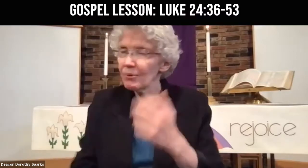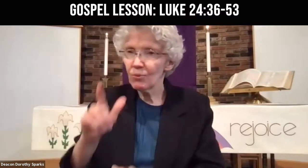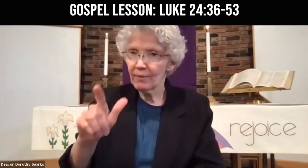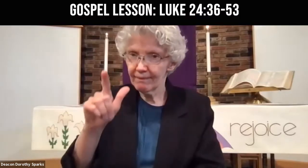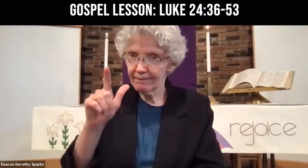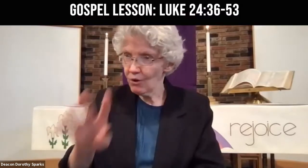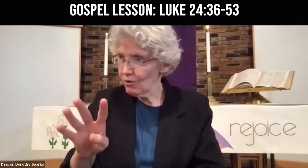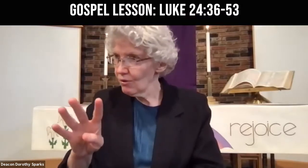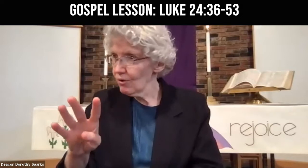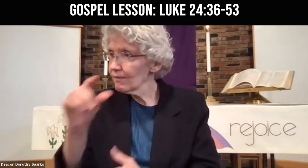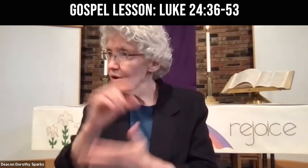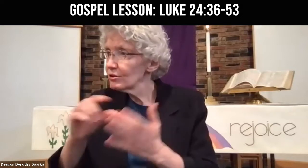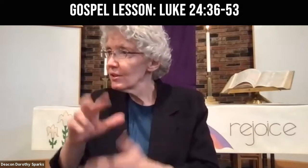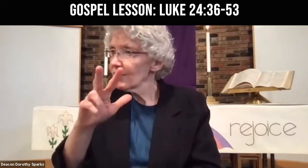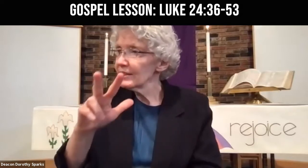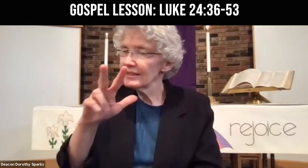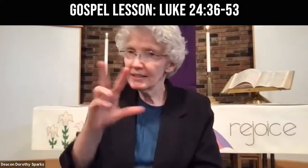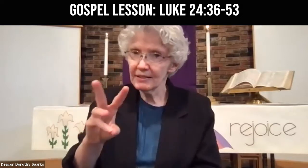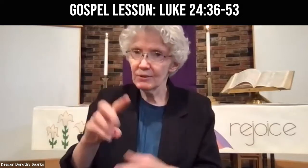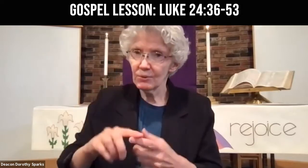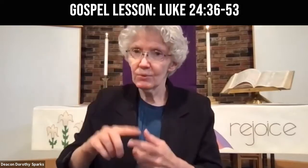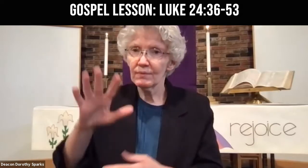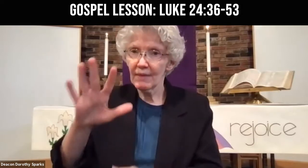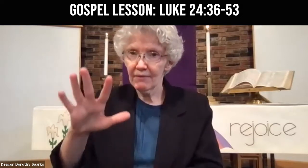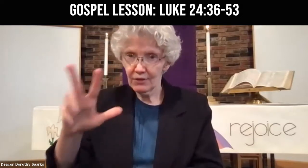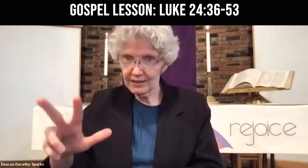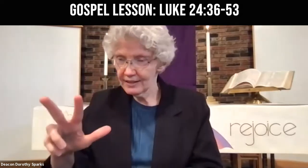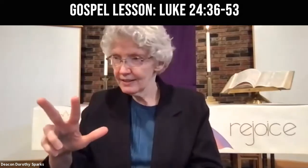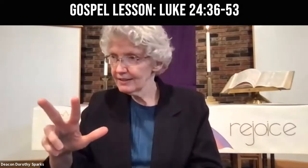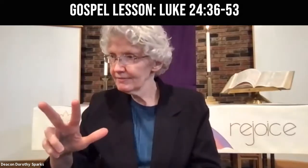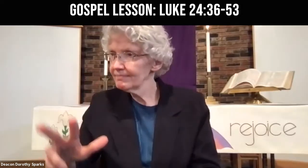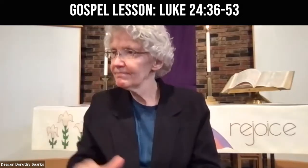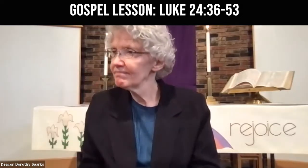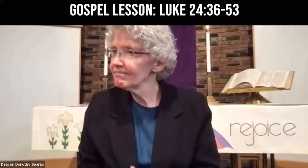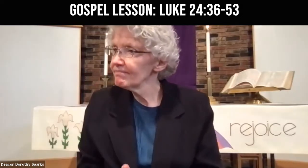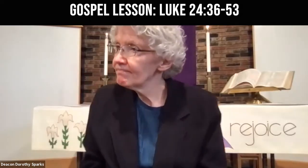Today's gospel lesson is from Luke 24, verses 36 through